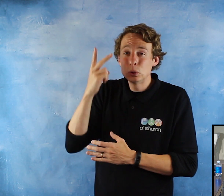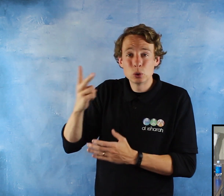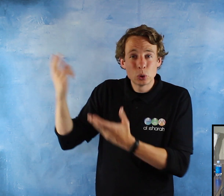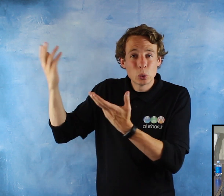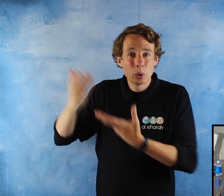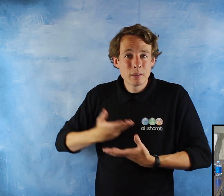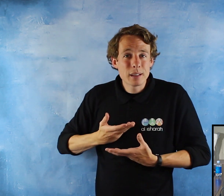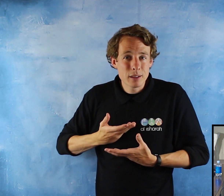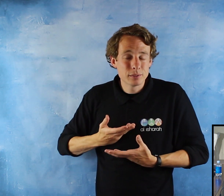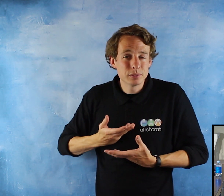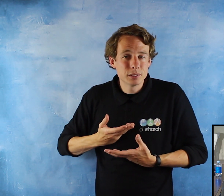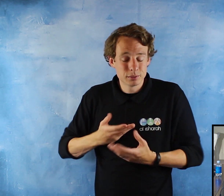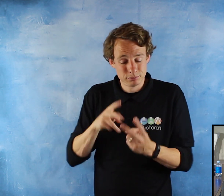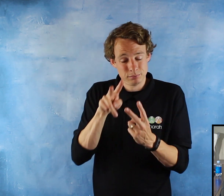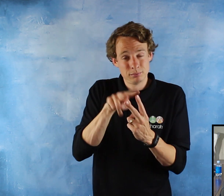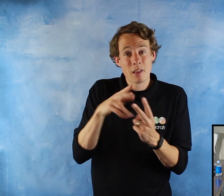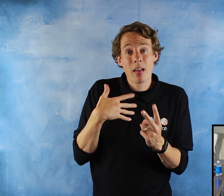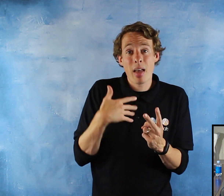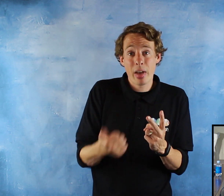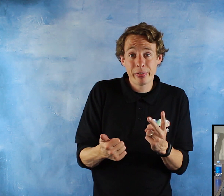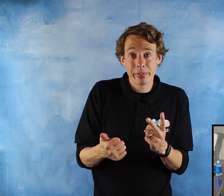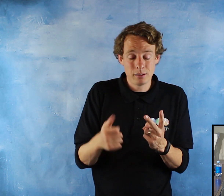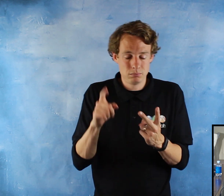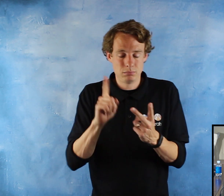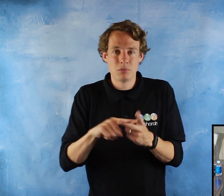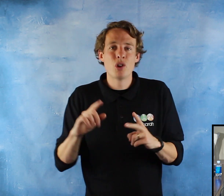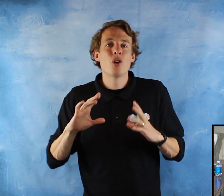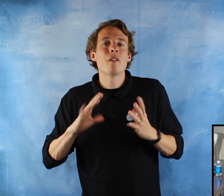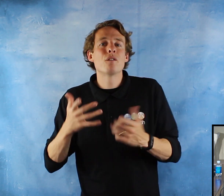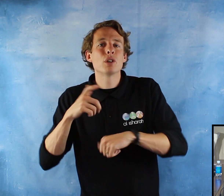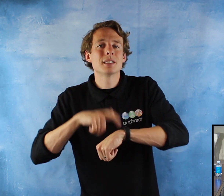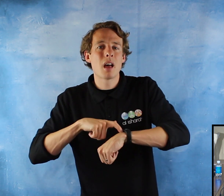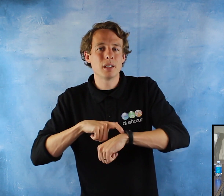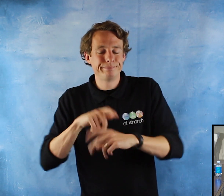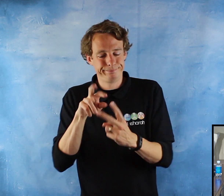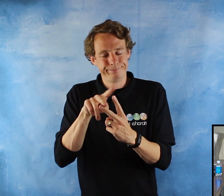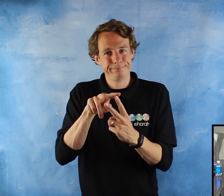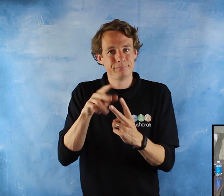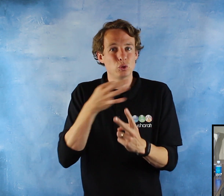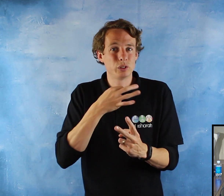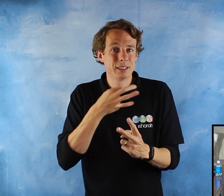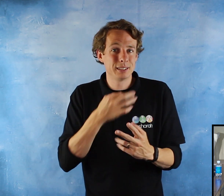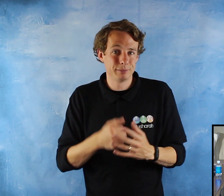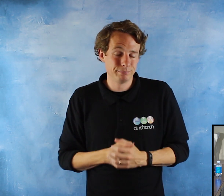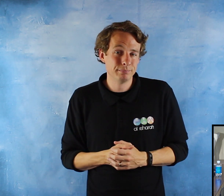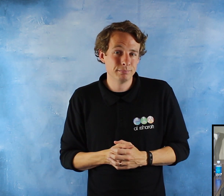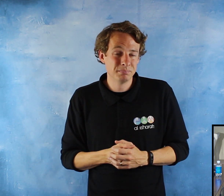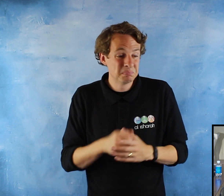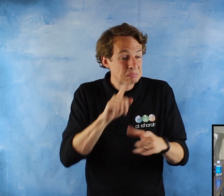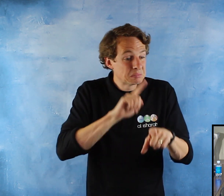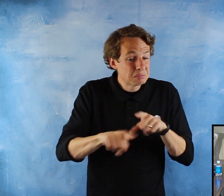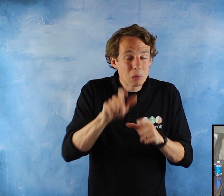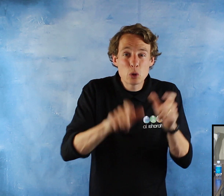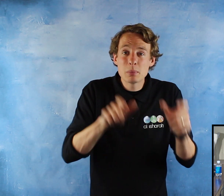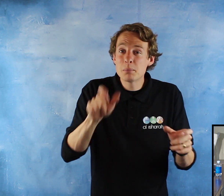as-sihhatu wal-faragh, good health and the spare time. Young people are mostly, generally healthy, mashallah, good